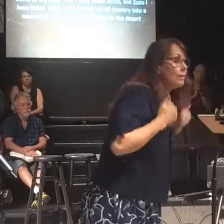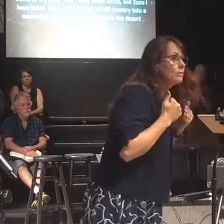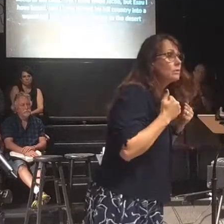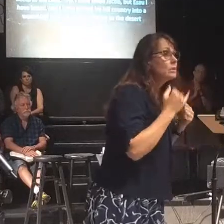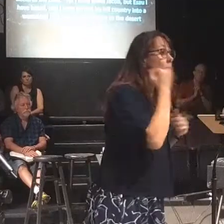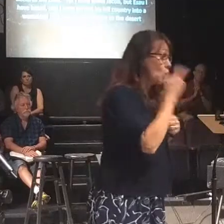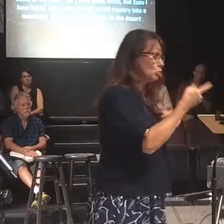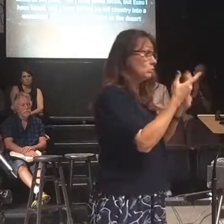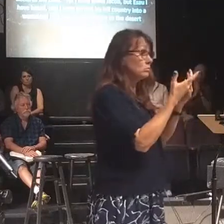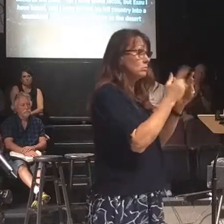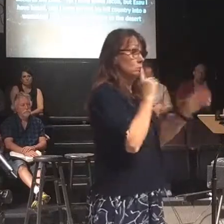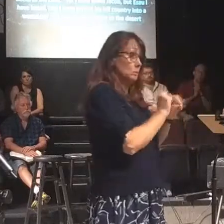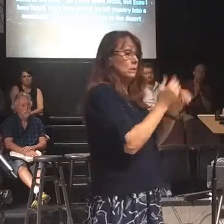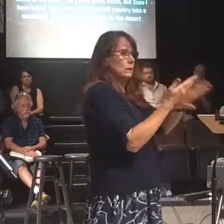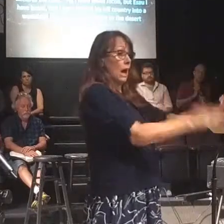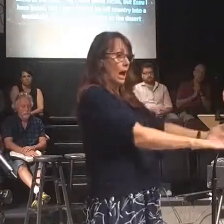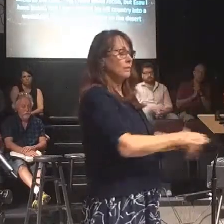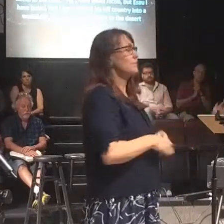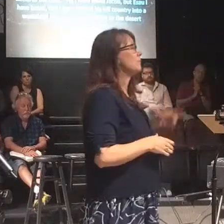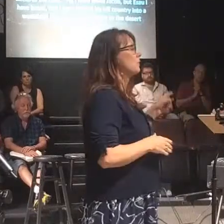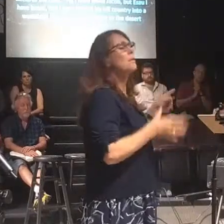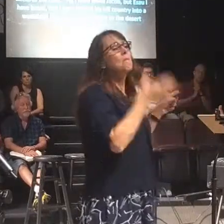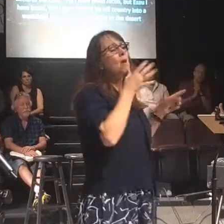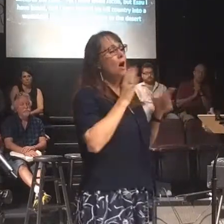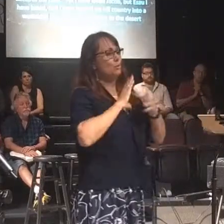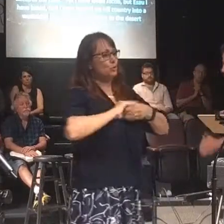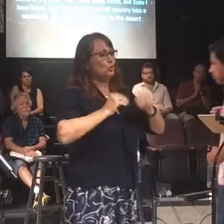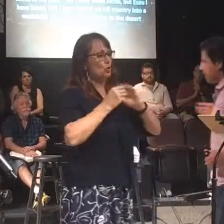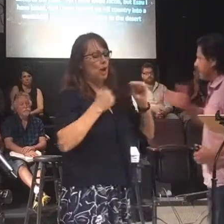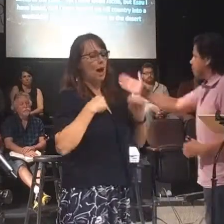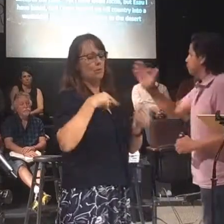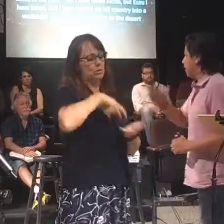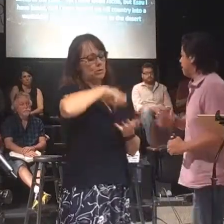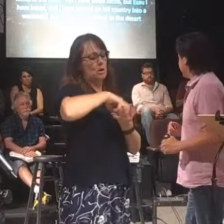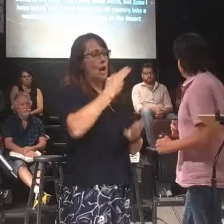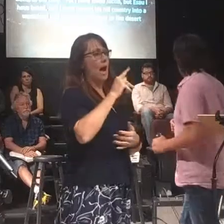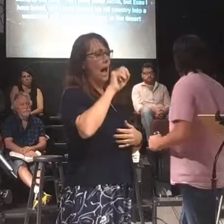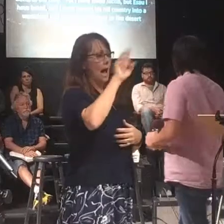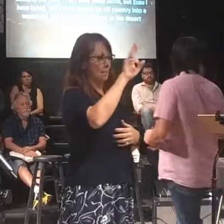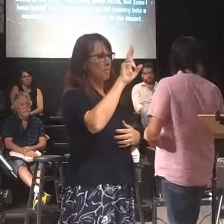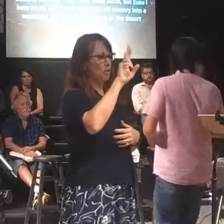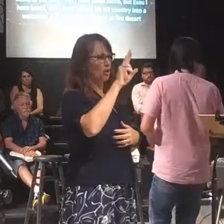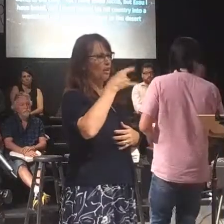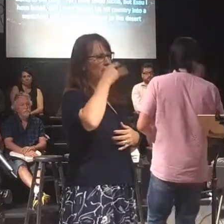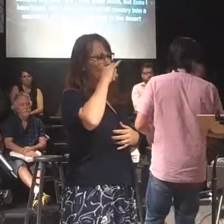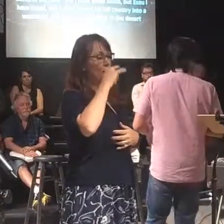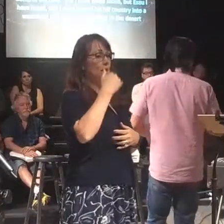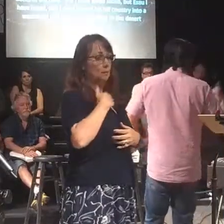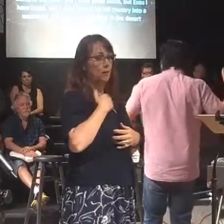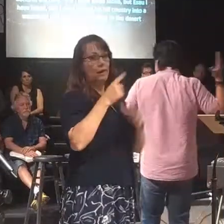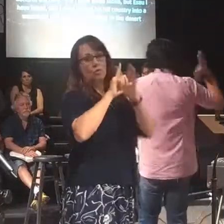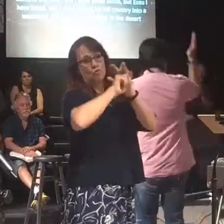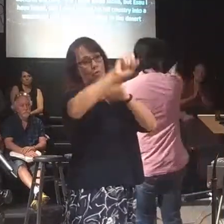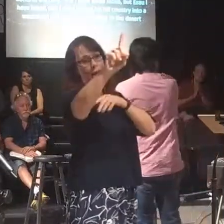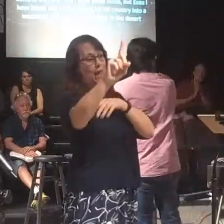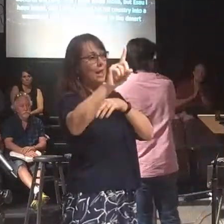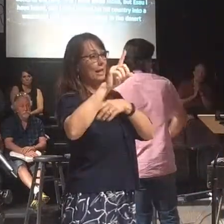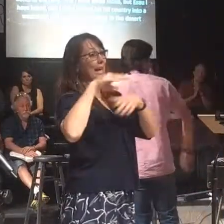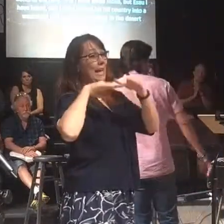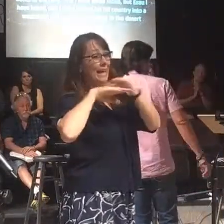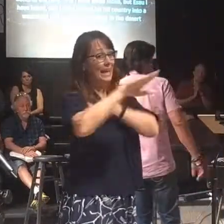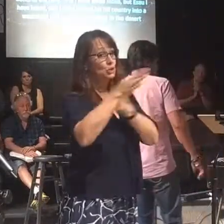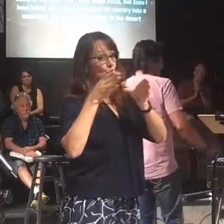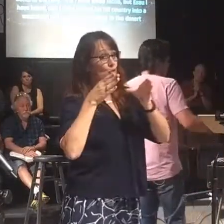kid, and I was, she says there was this one time I literally ran into traffic. Like ran across the